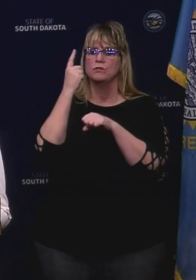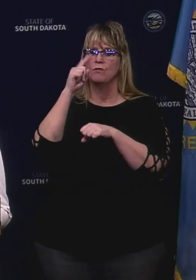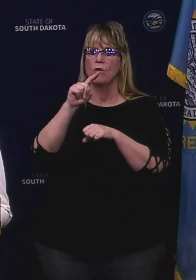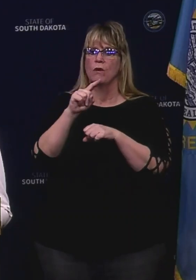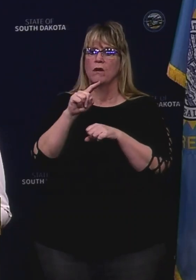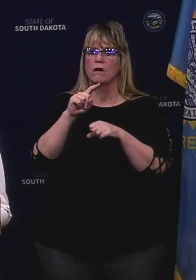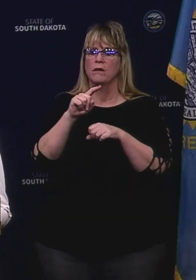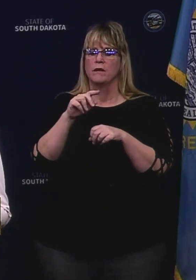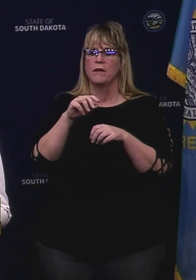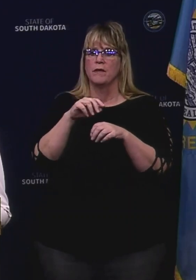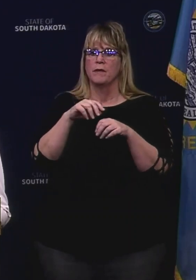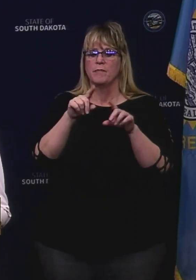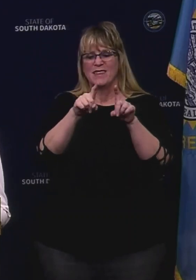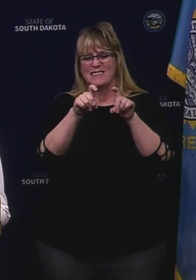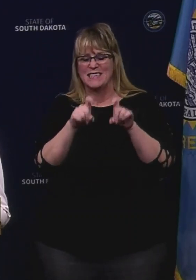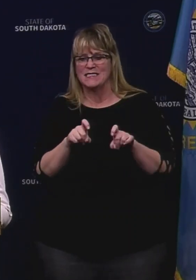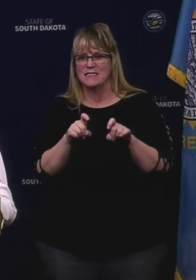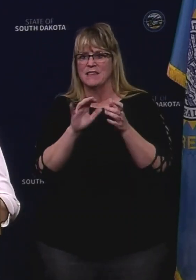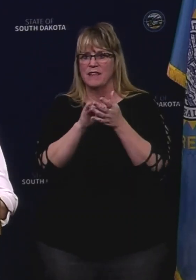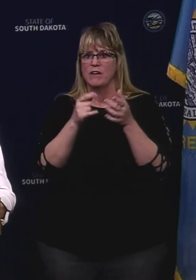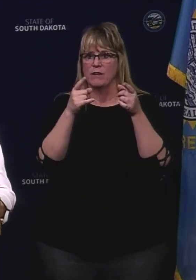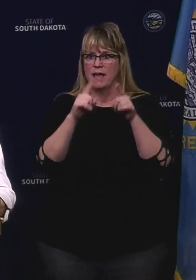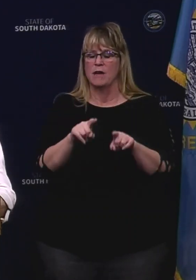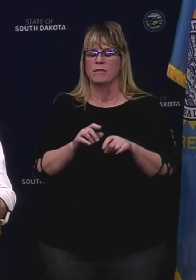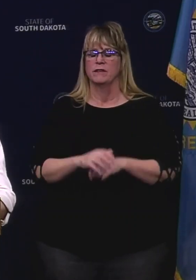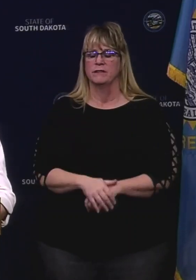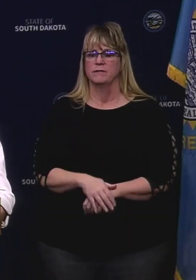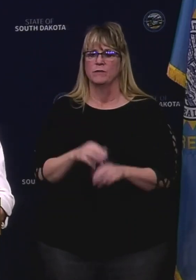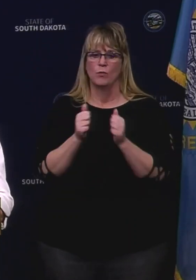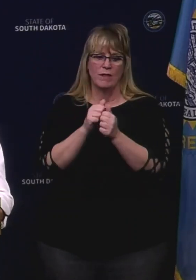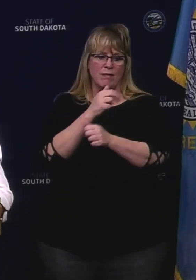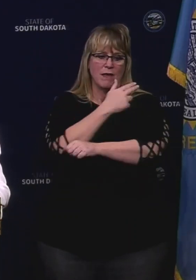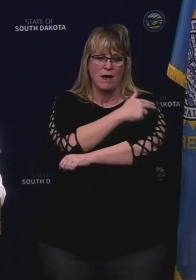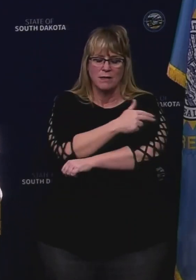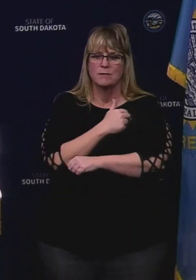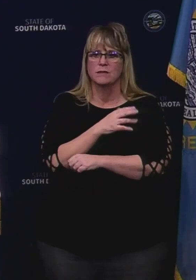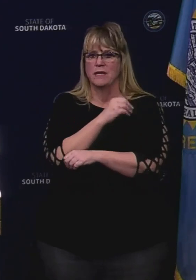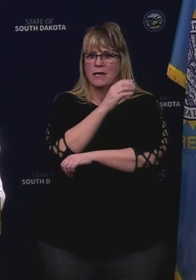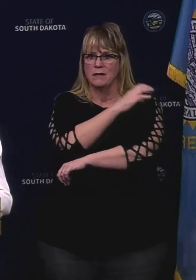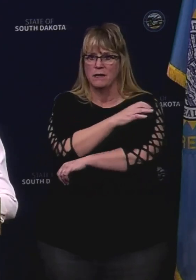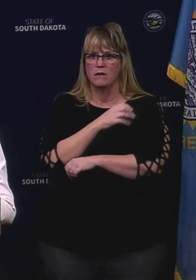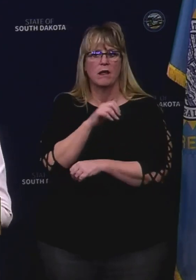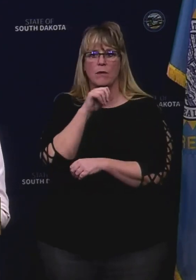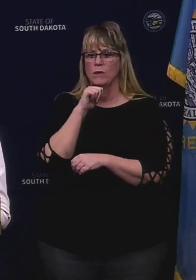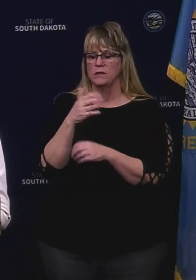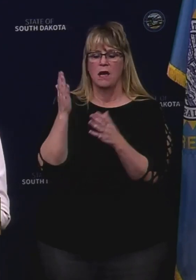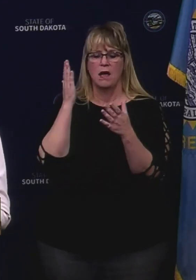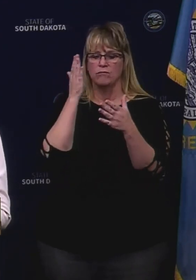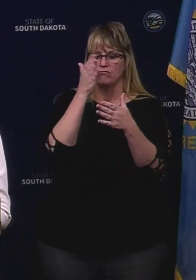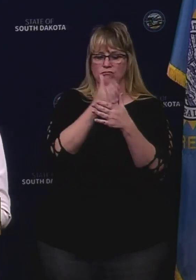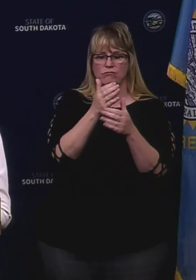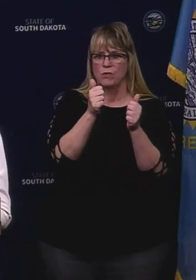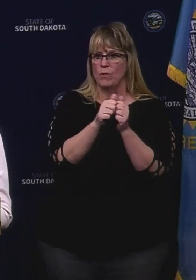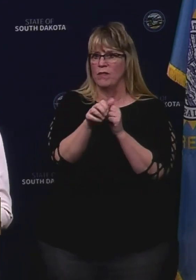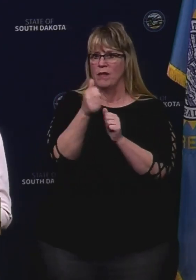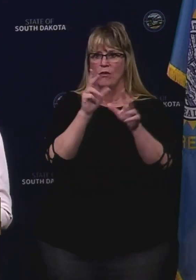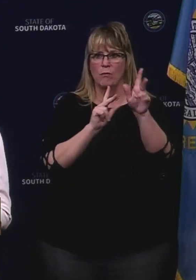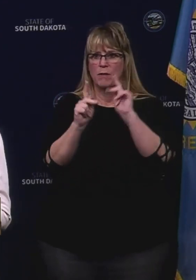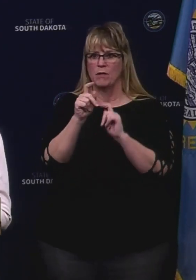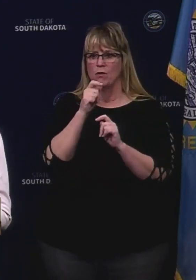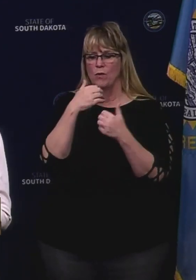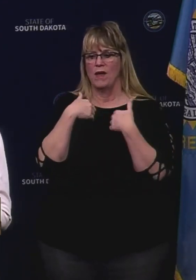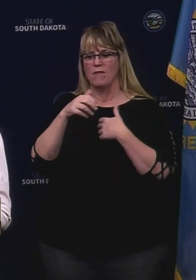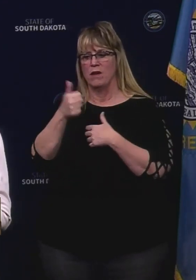trial that is also happening. It will not interfere with other people who have